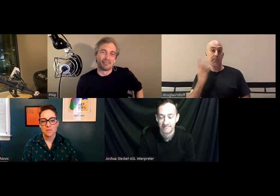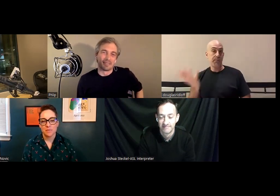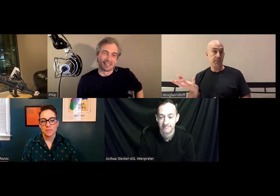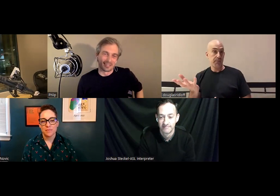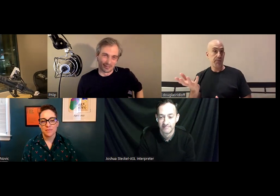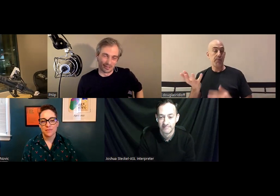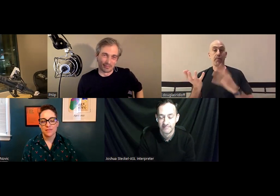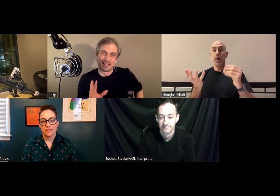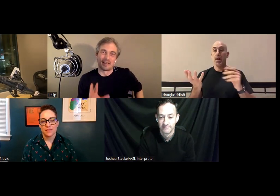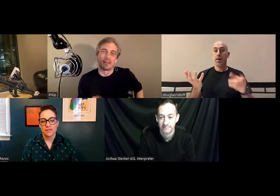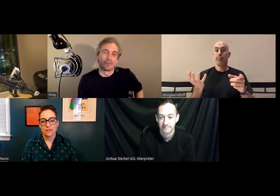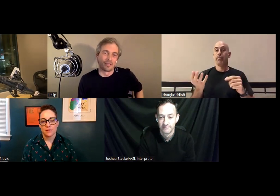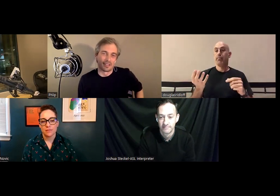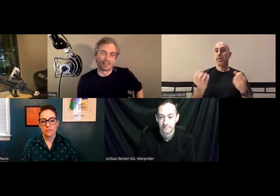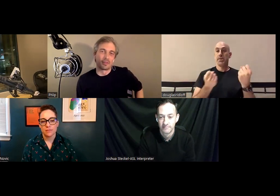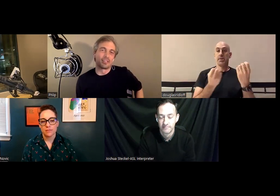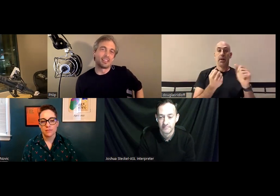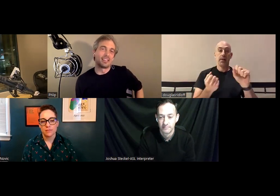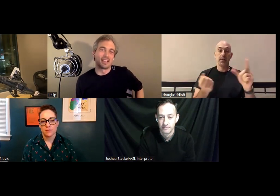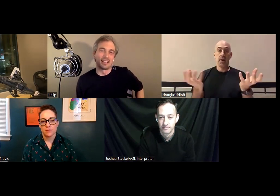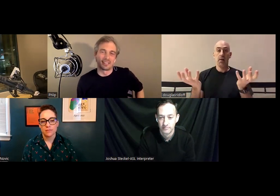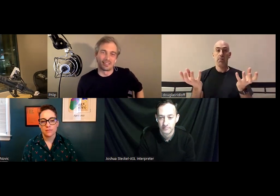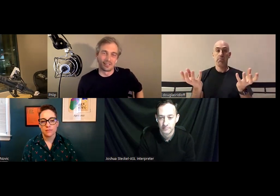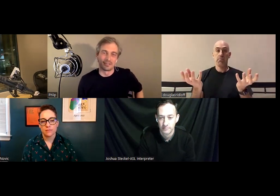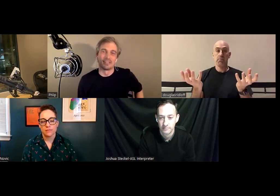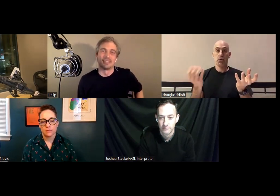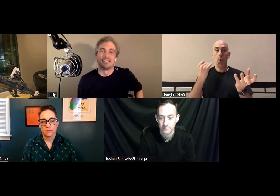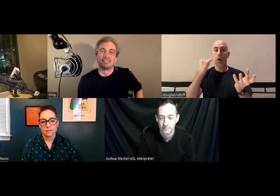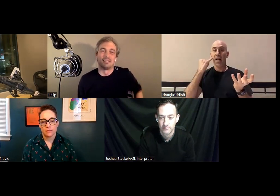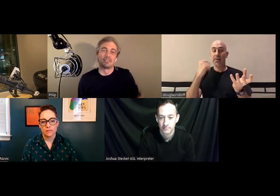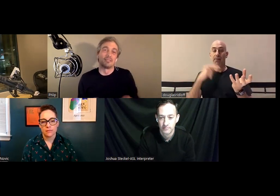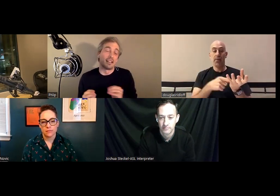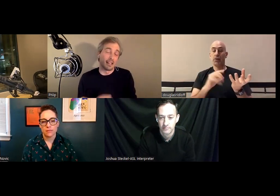So, so we apply that metaphor to the deaf community and to,